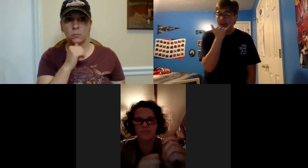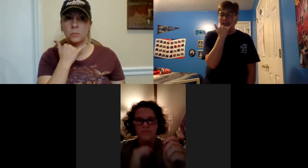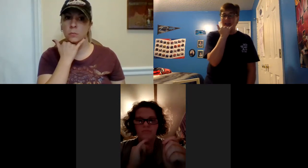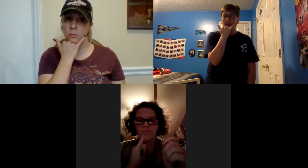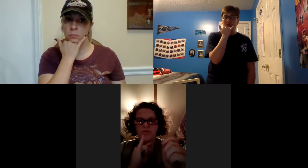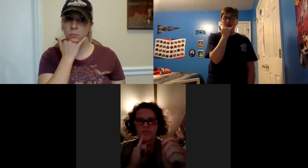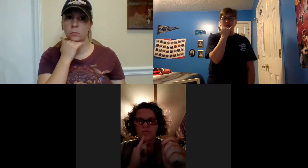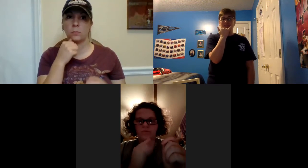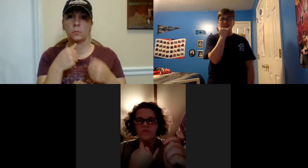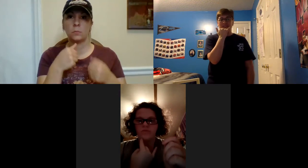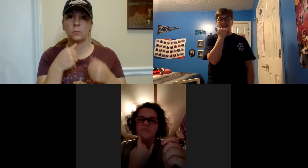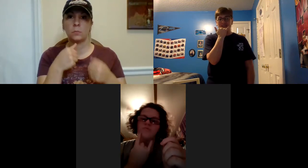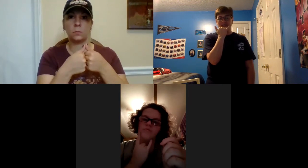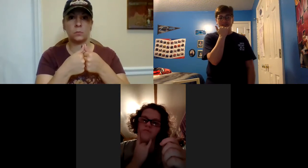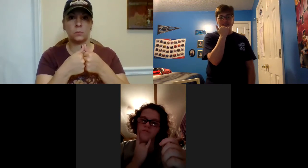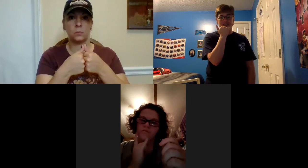wrong. And then how did we do with?